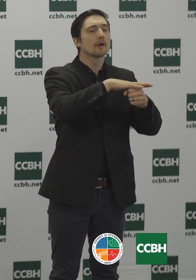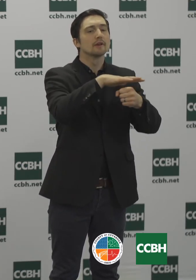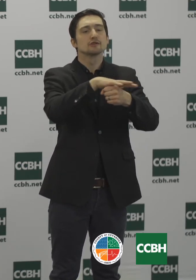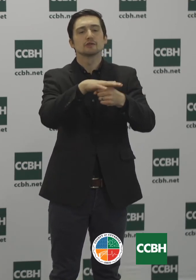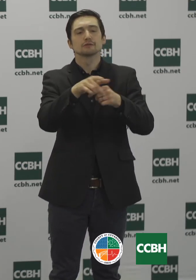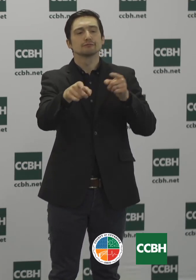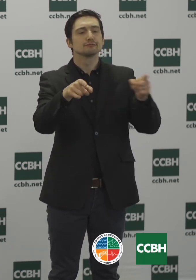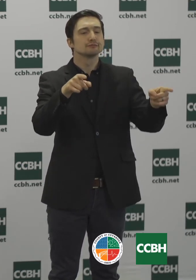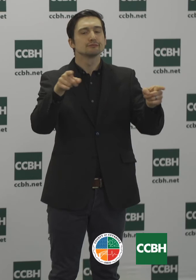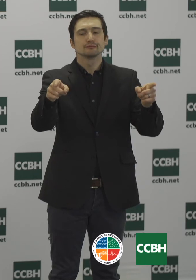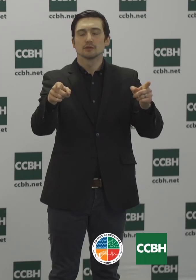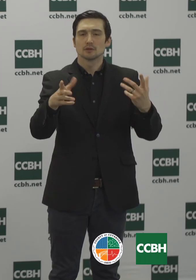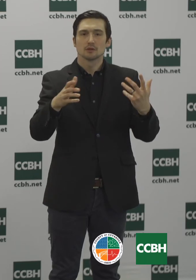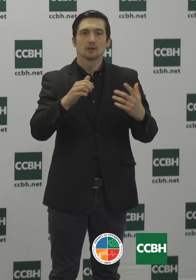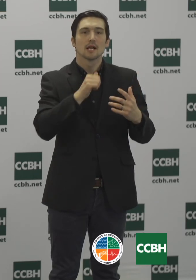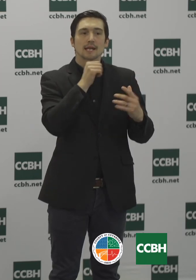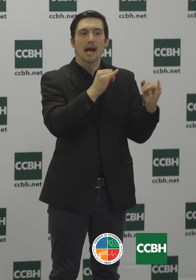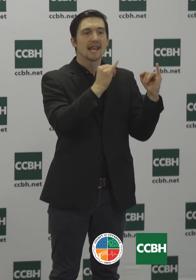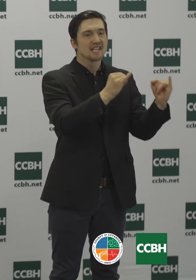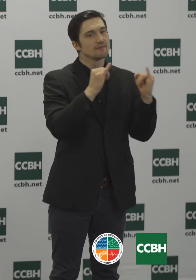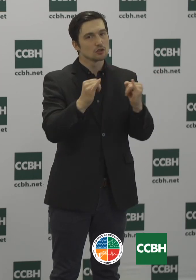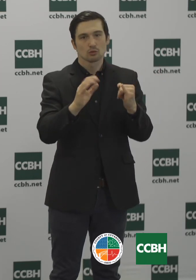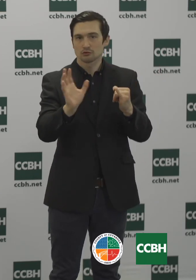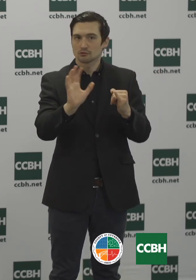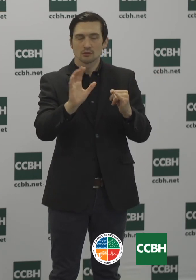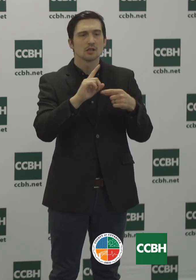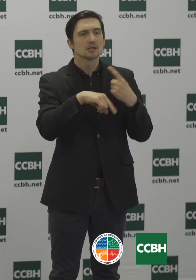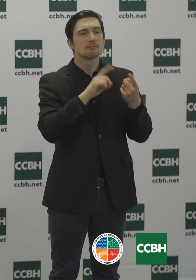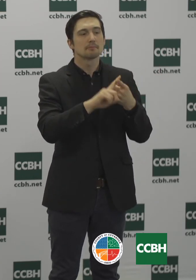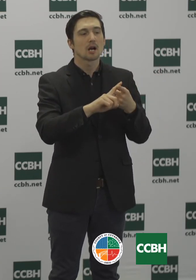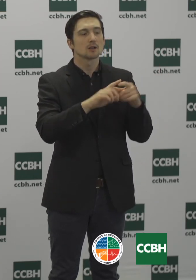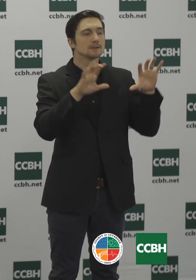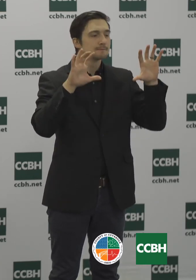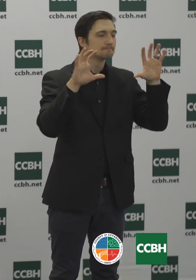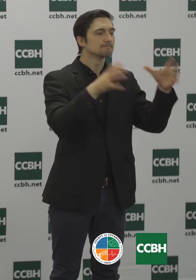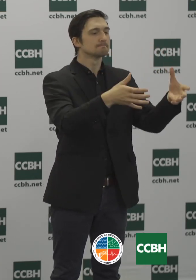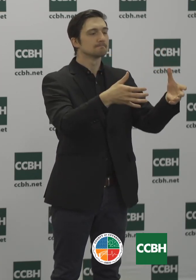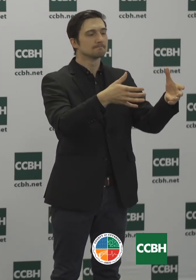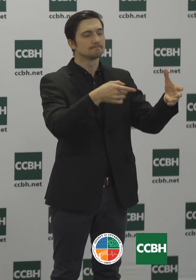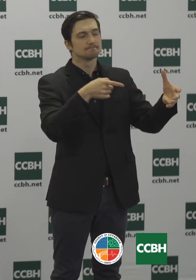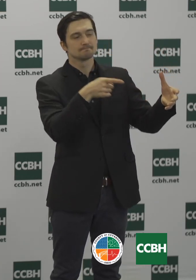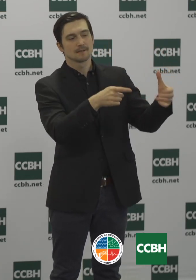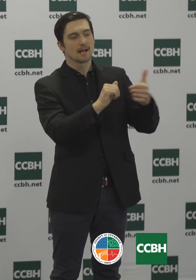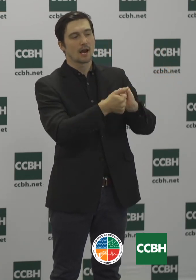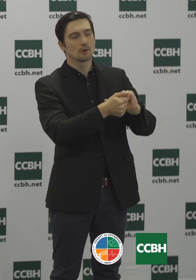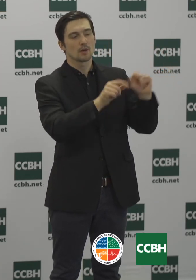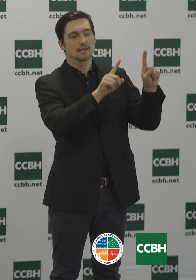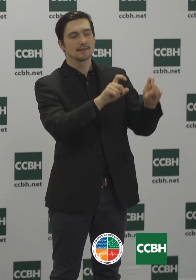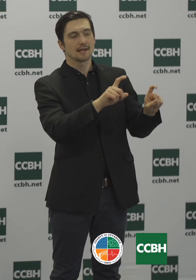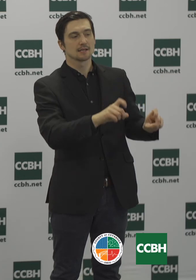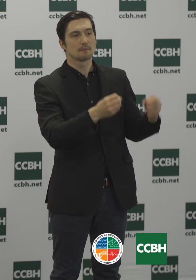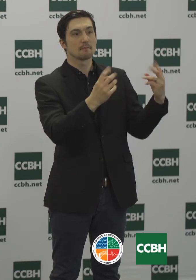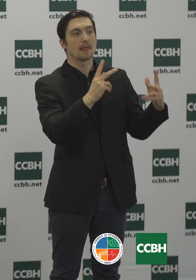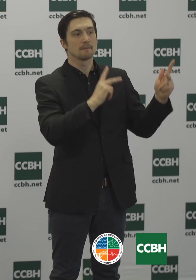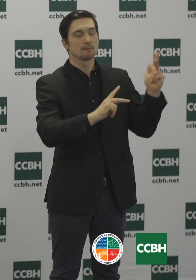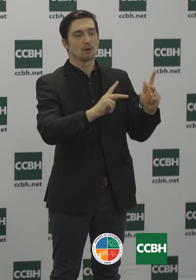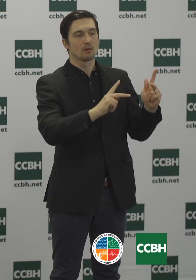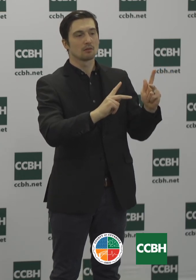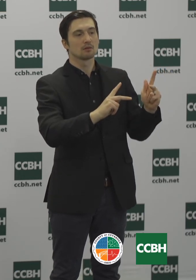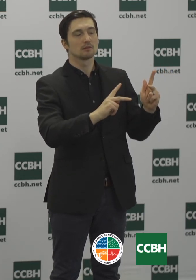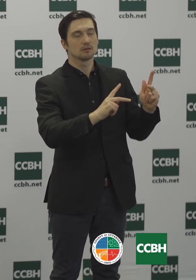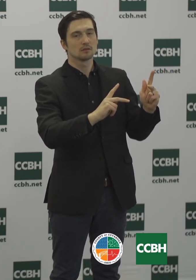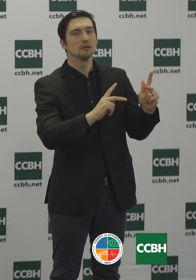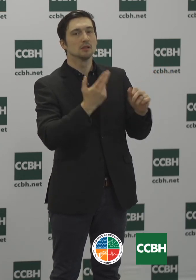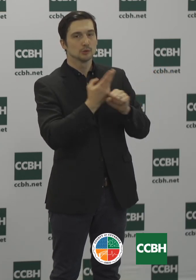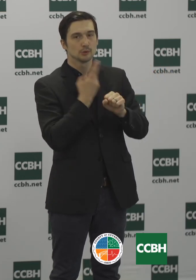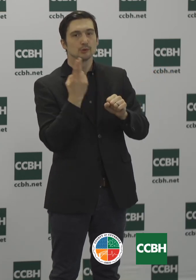And these, again, are not individuals being tested. This is about thinking about practical ways to test large numbers of people and begin to